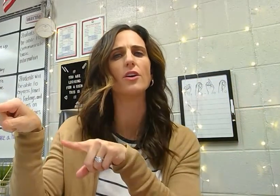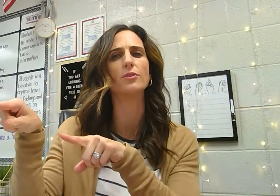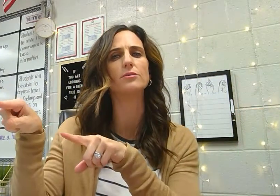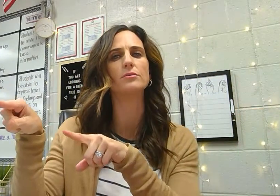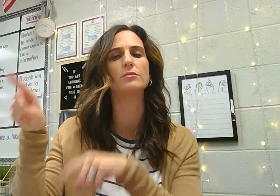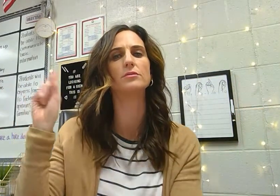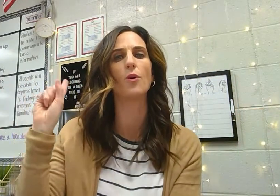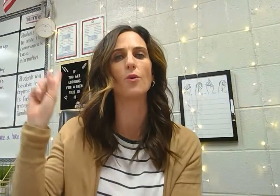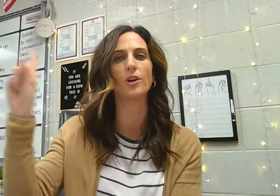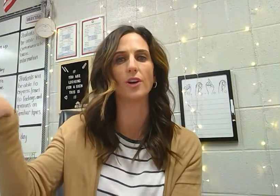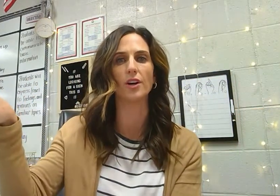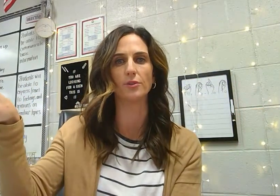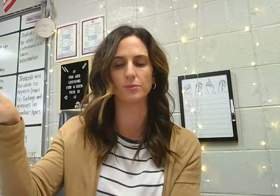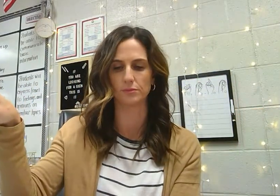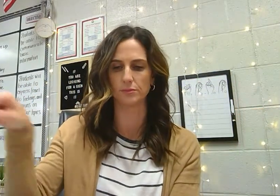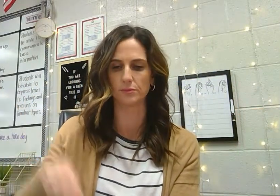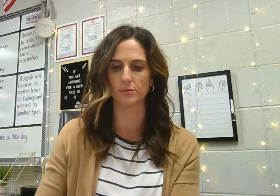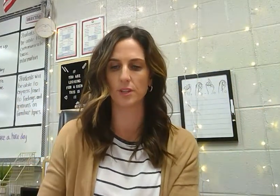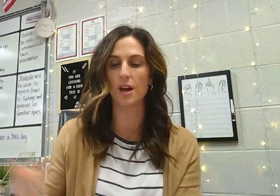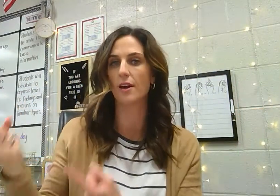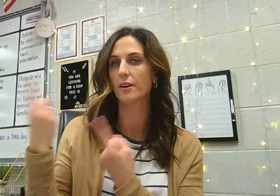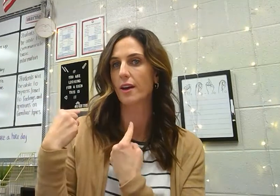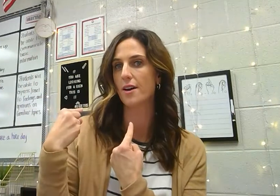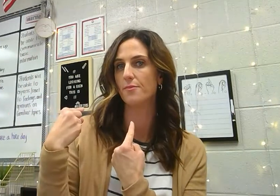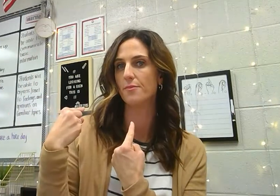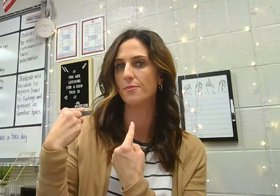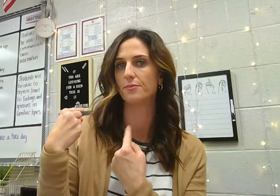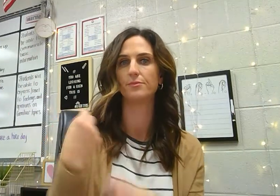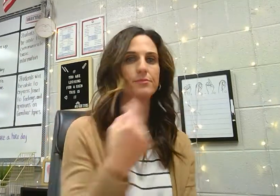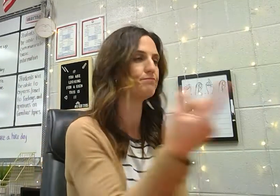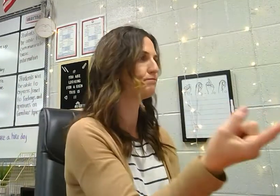Go or go. Come.